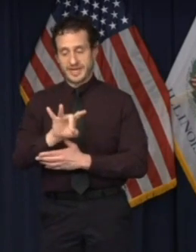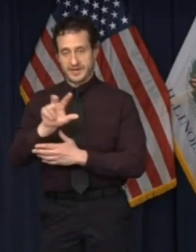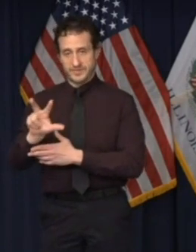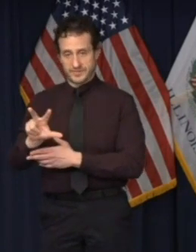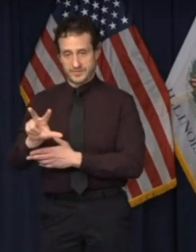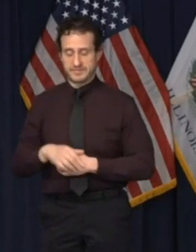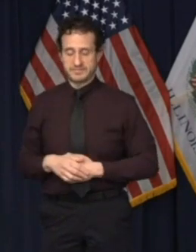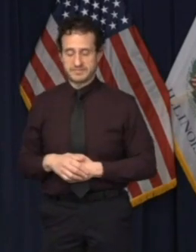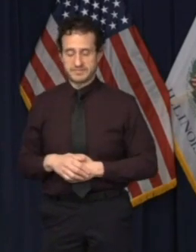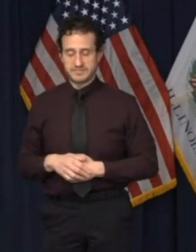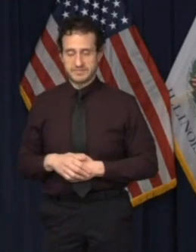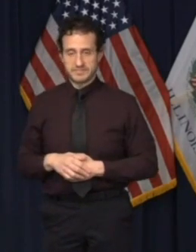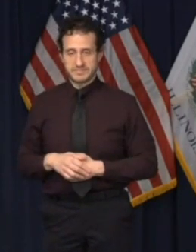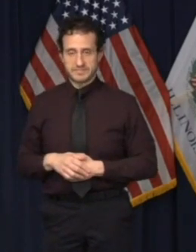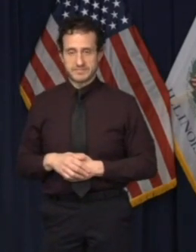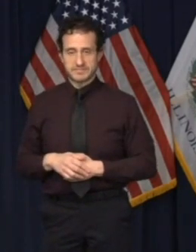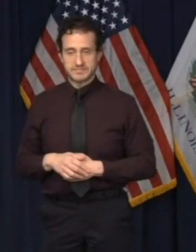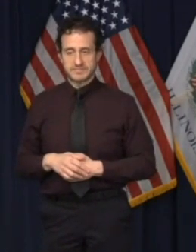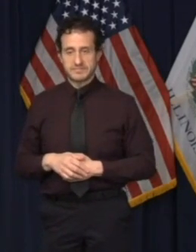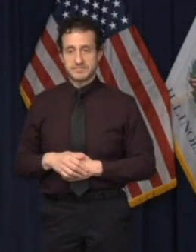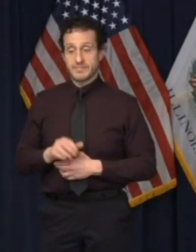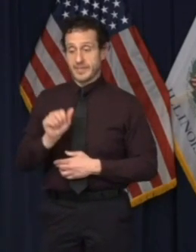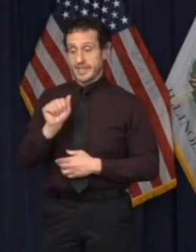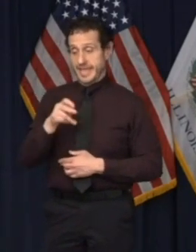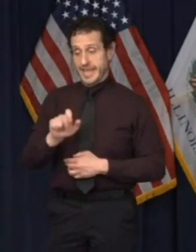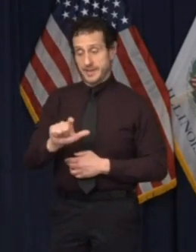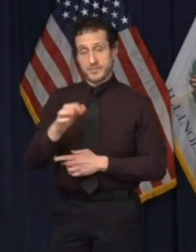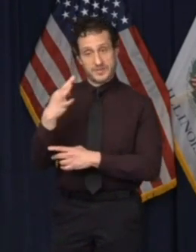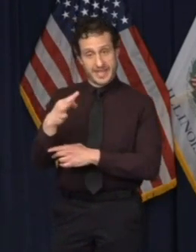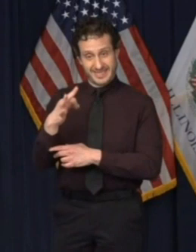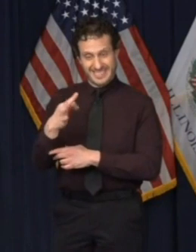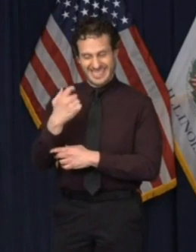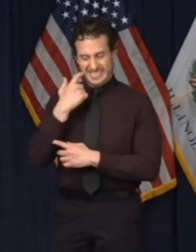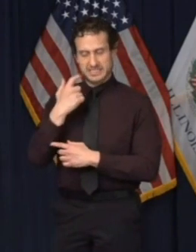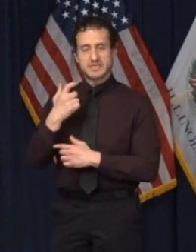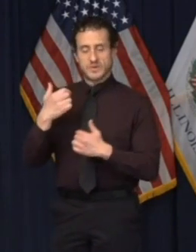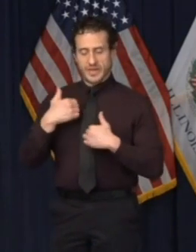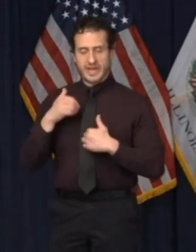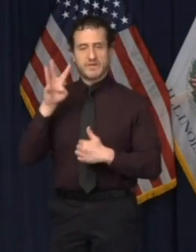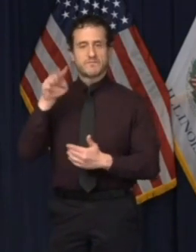4,283. And as of April 19th, we had